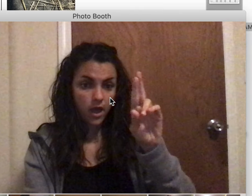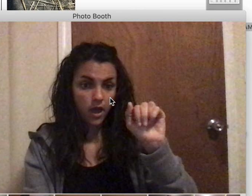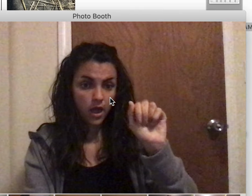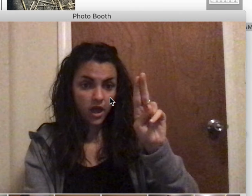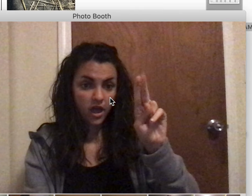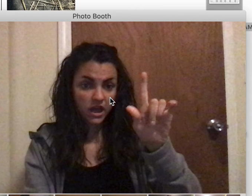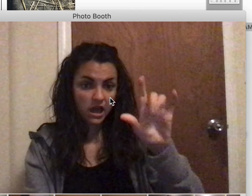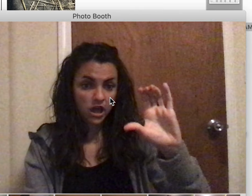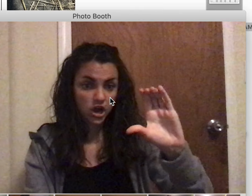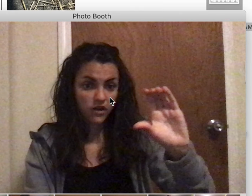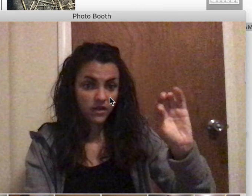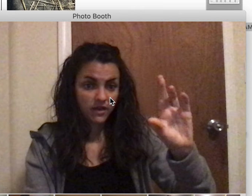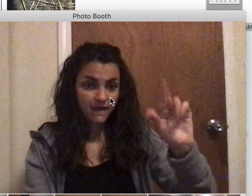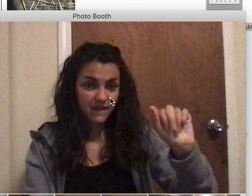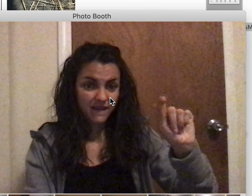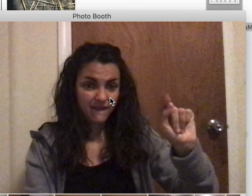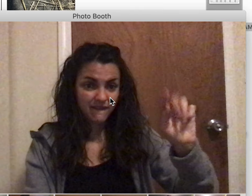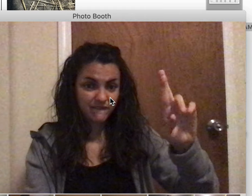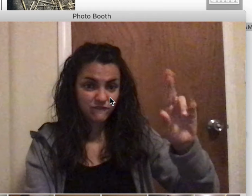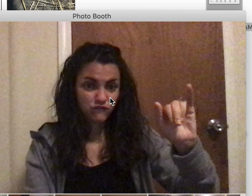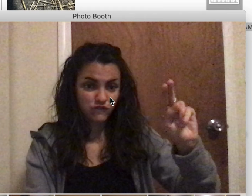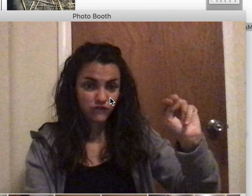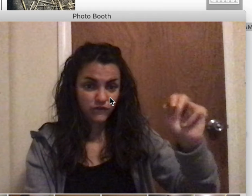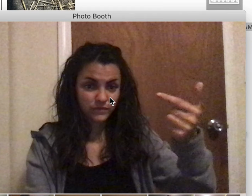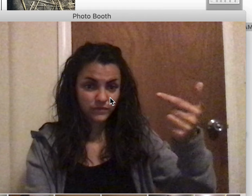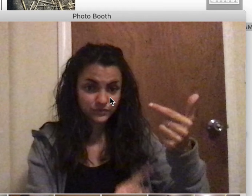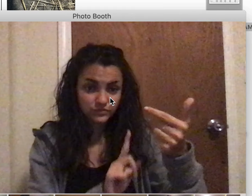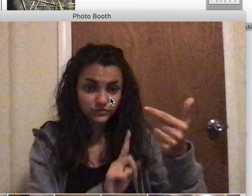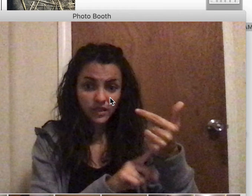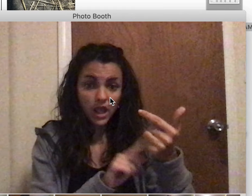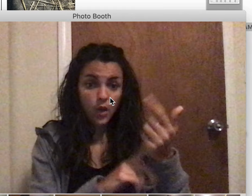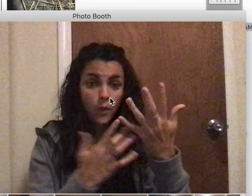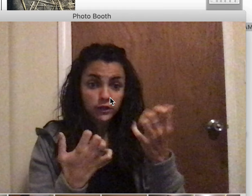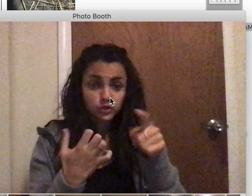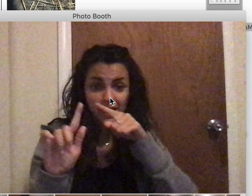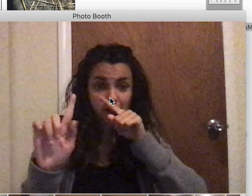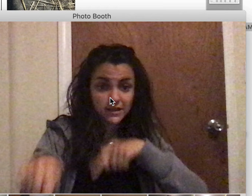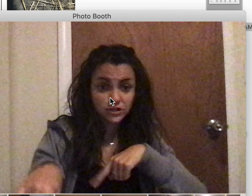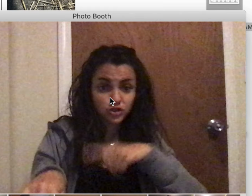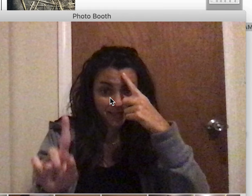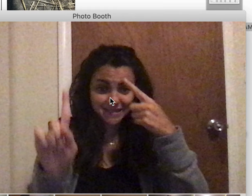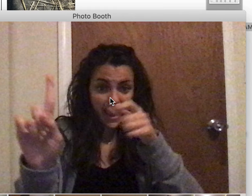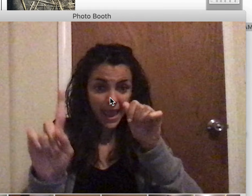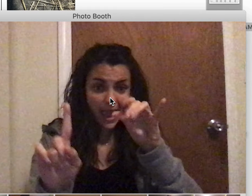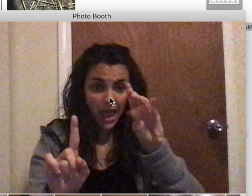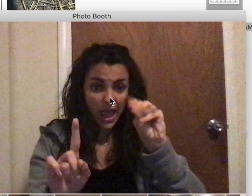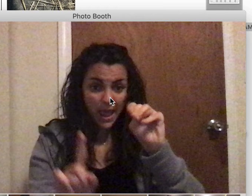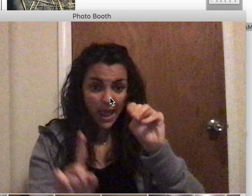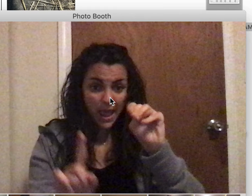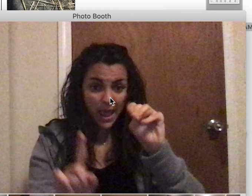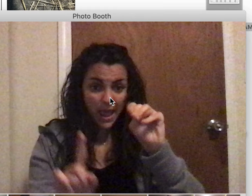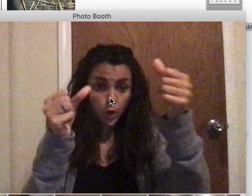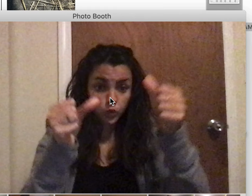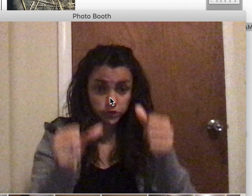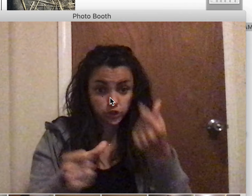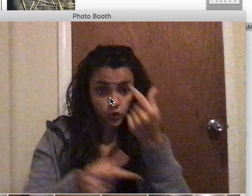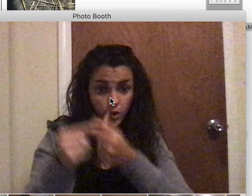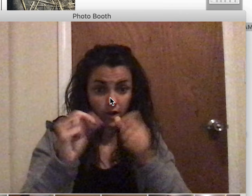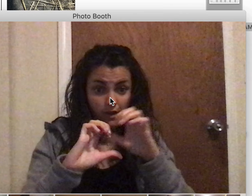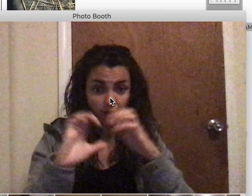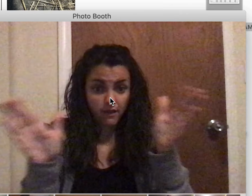AIM question, which I posted for you on the Google Classroom. And I want you to also formulate